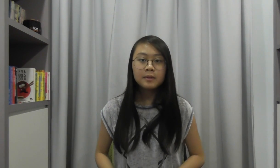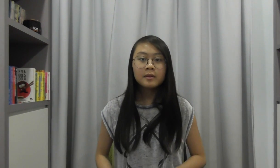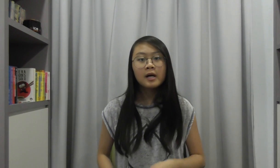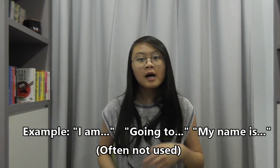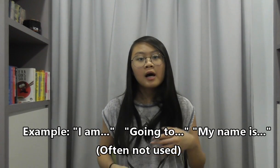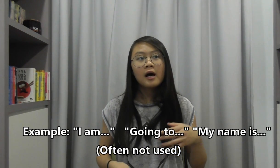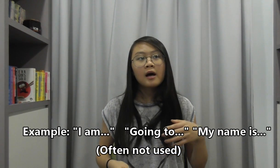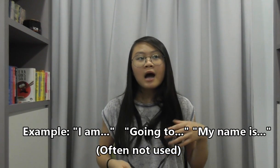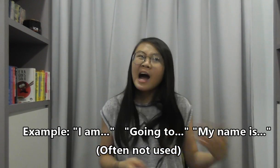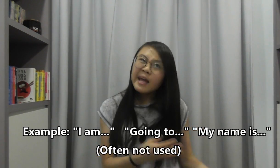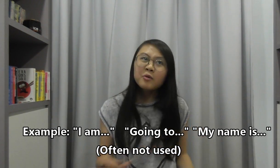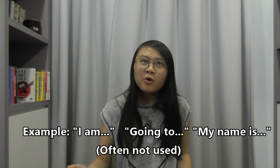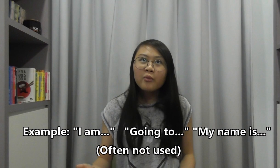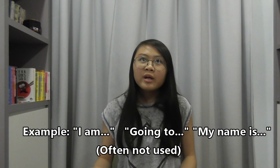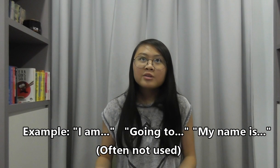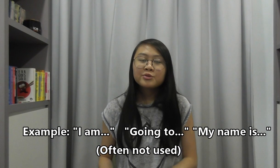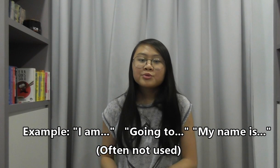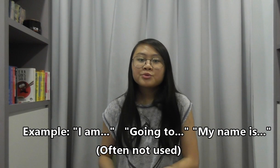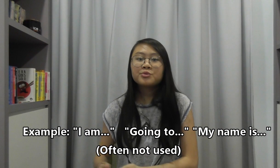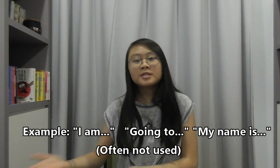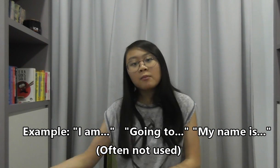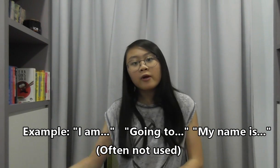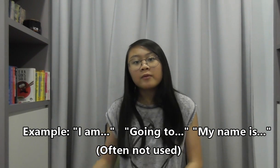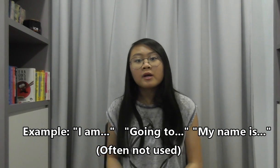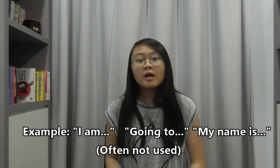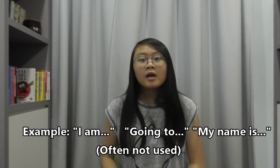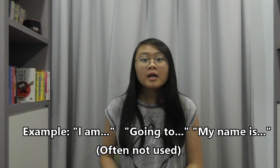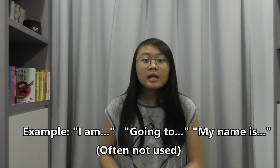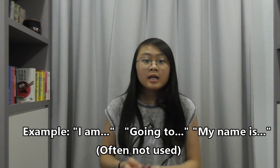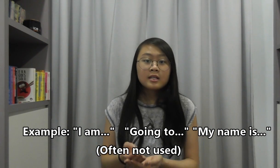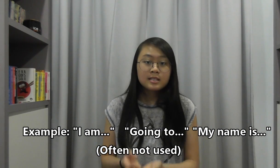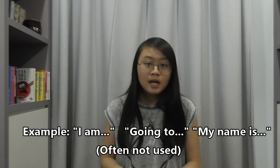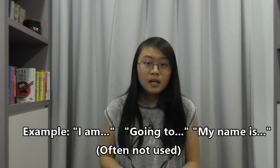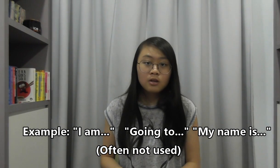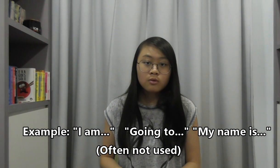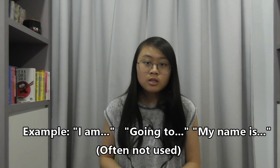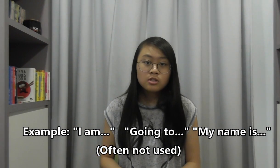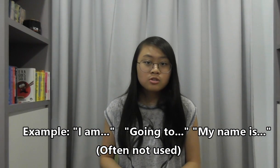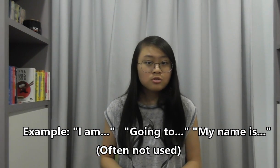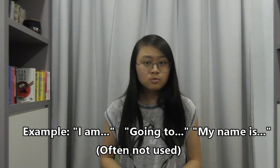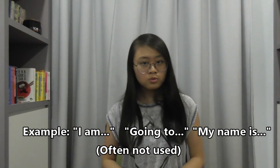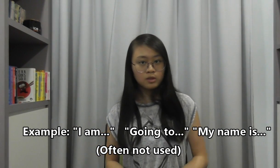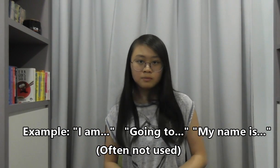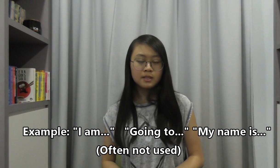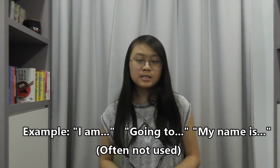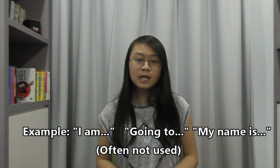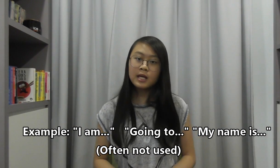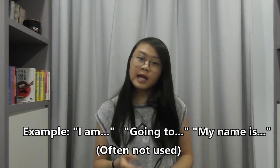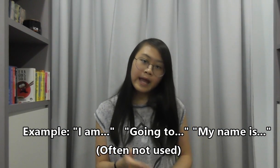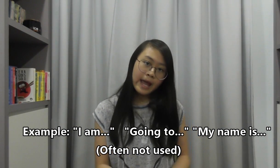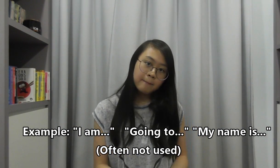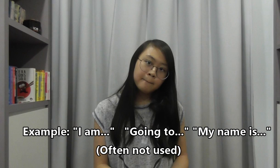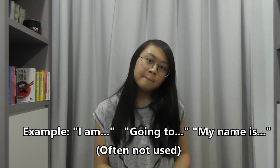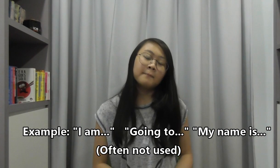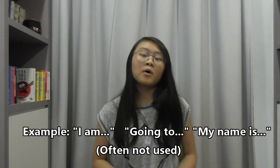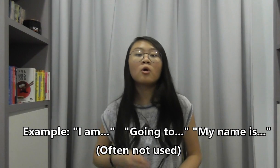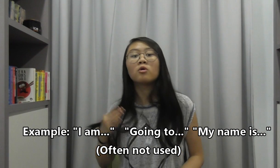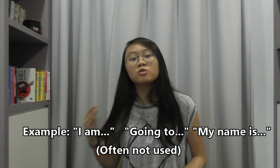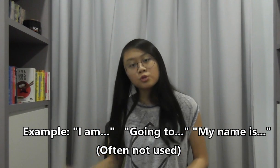example, I am going to somewhere. In sign language, you wouldn't be saying am or